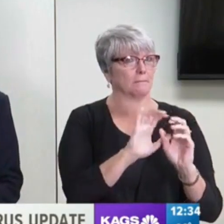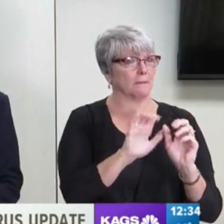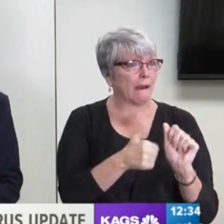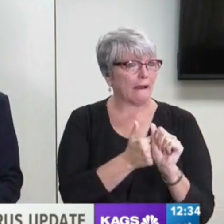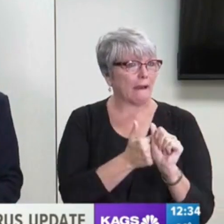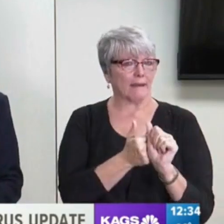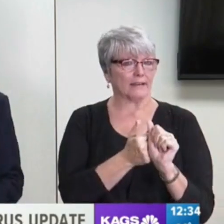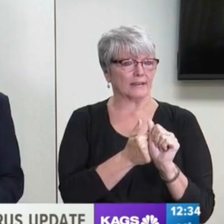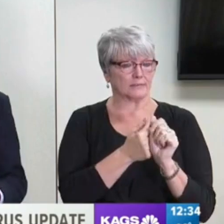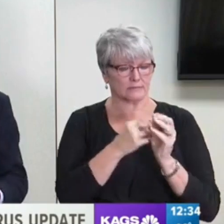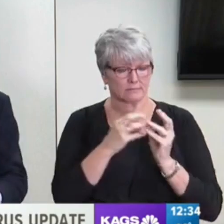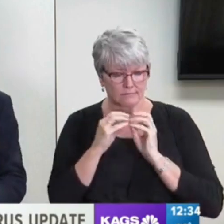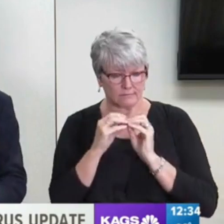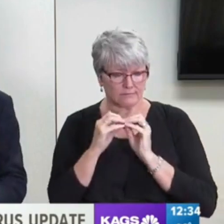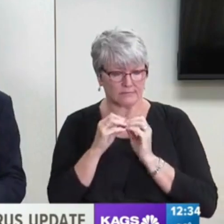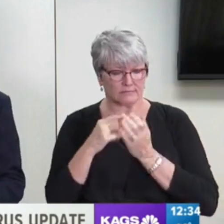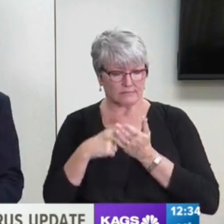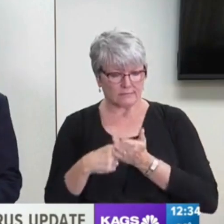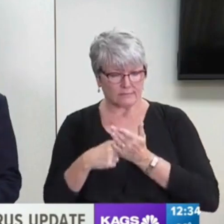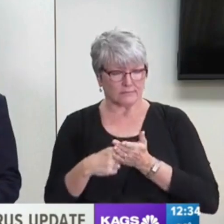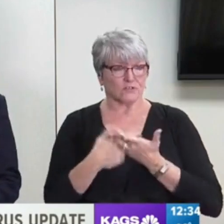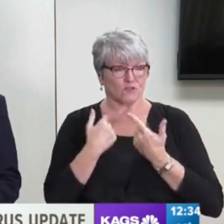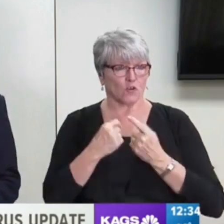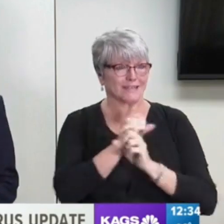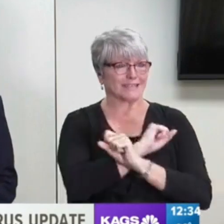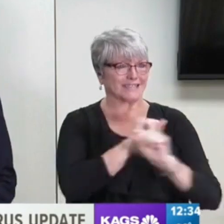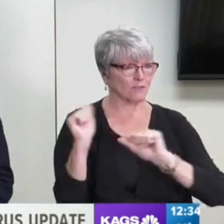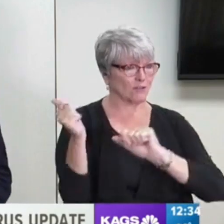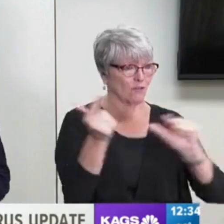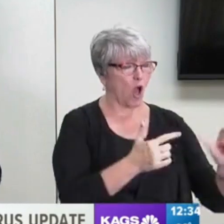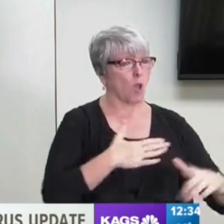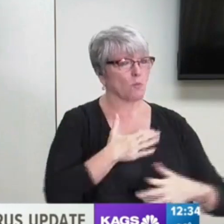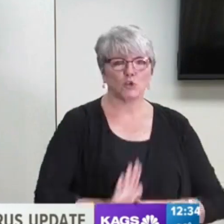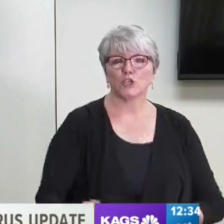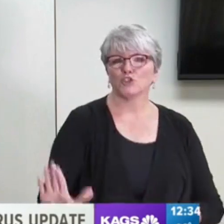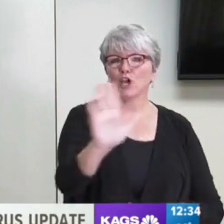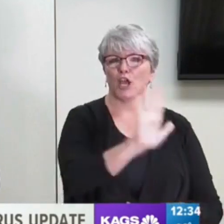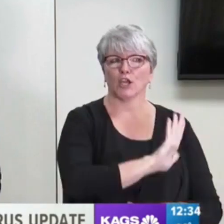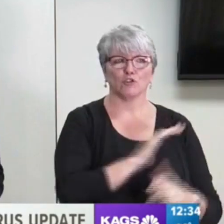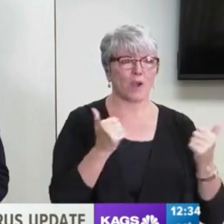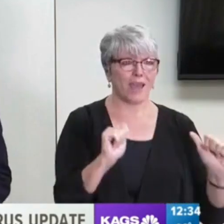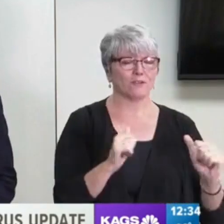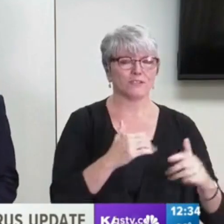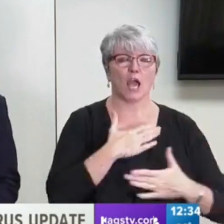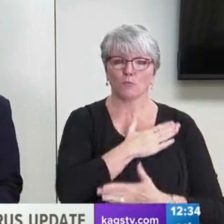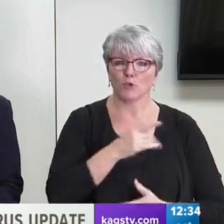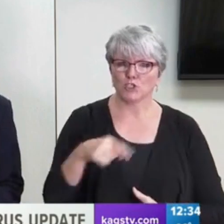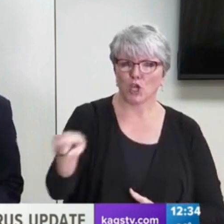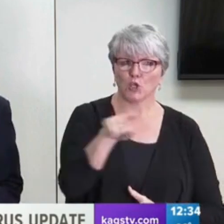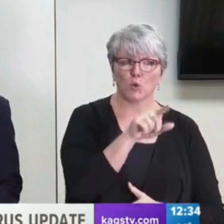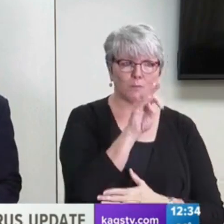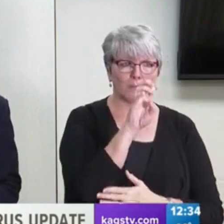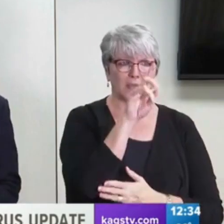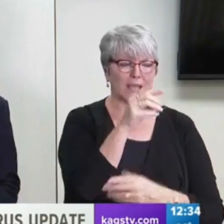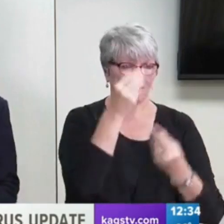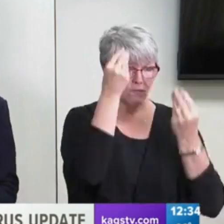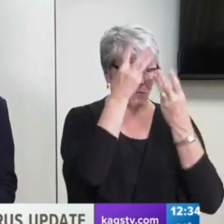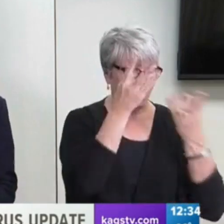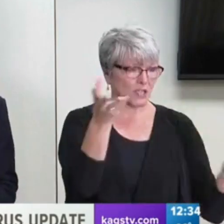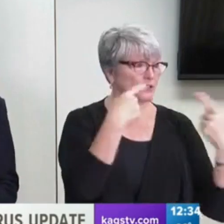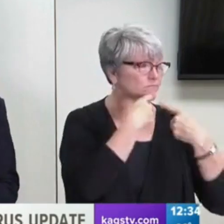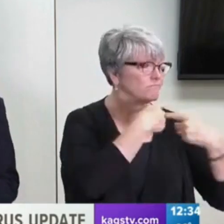behind closed doors for the safety of all of us. And I appreciate all of your efforts. I appreciate you and the media for getting out this